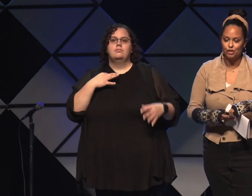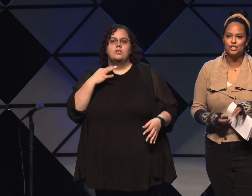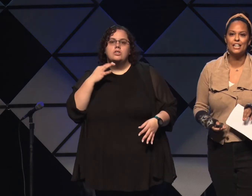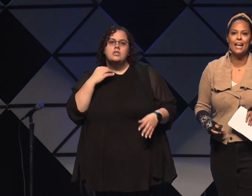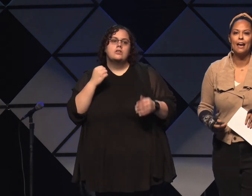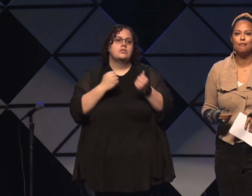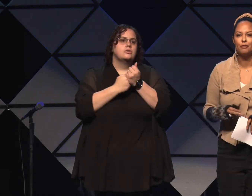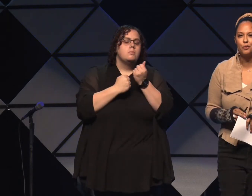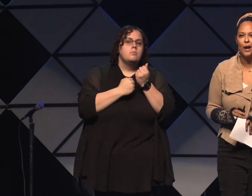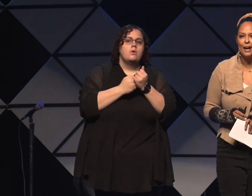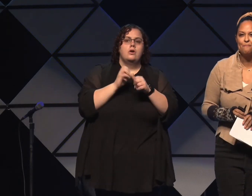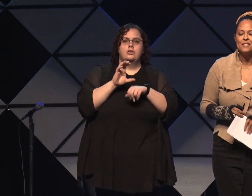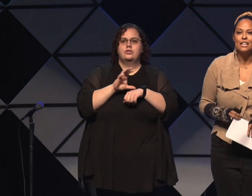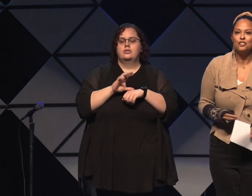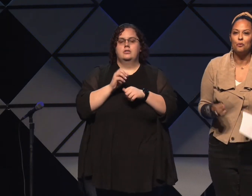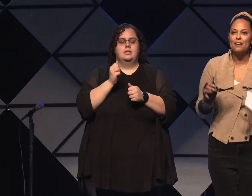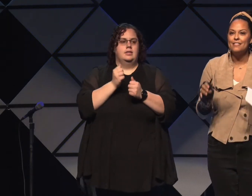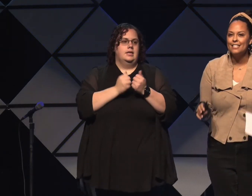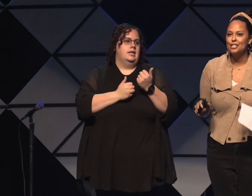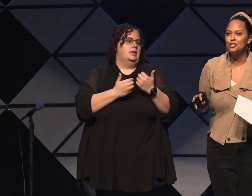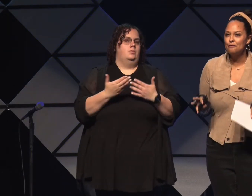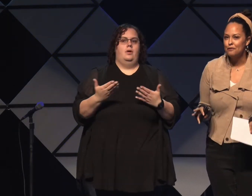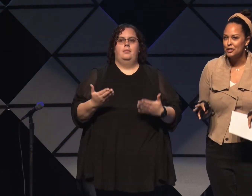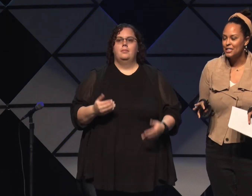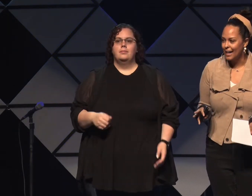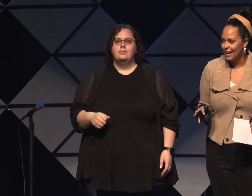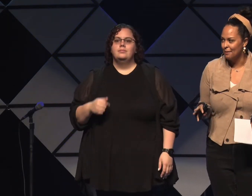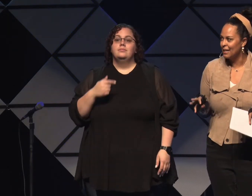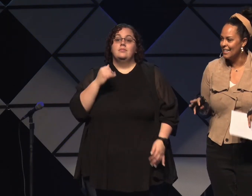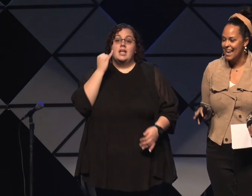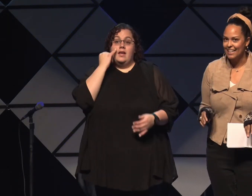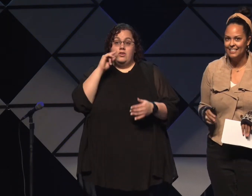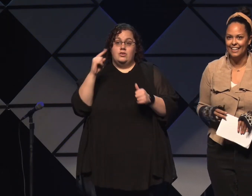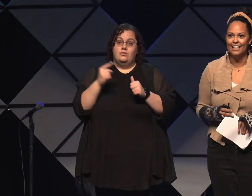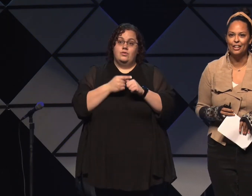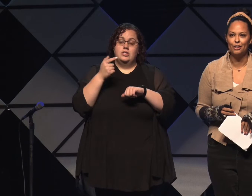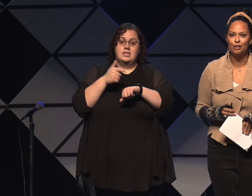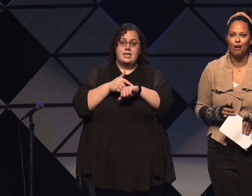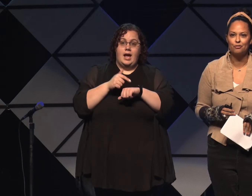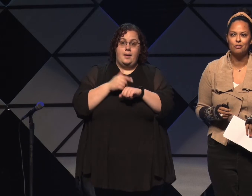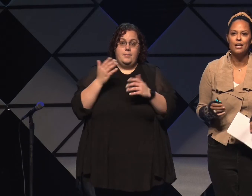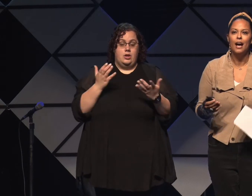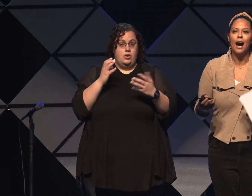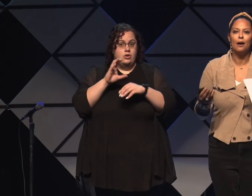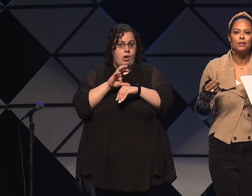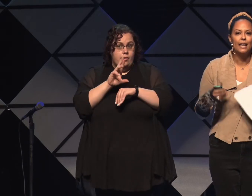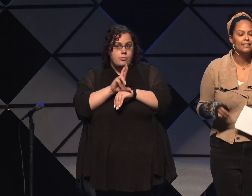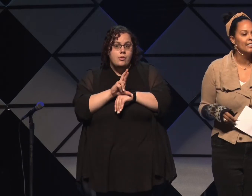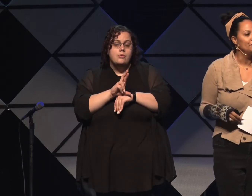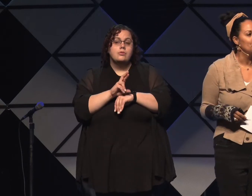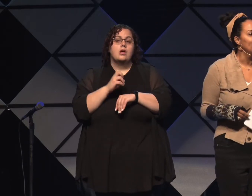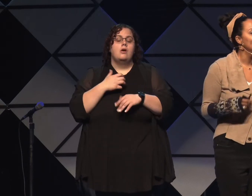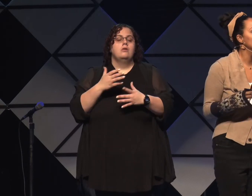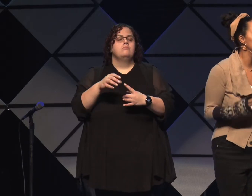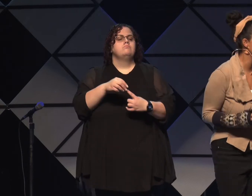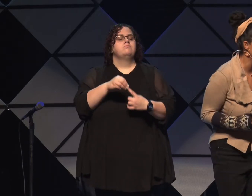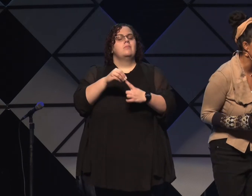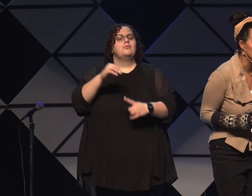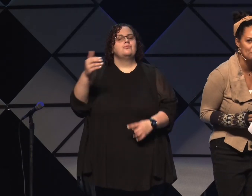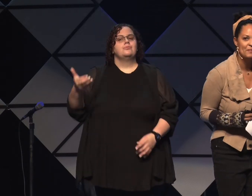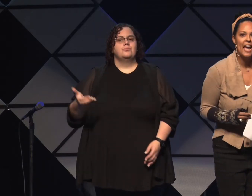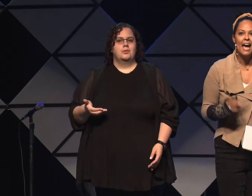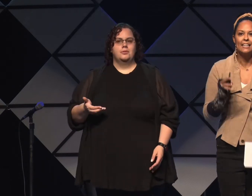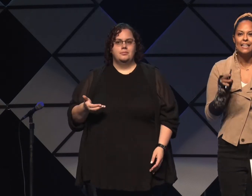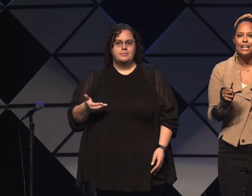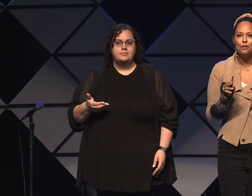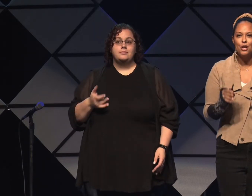our church in every way. So if this is your first time connecting here at Crossroads, I would like to give you a special